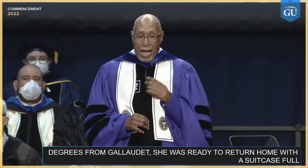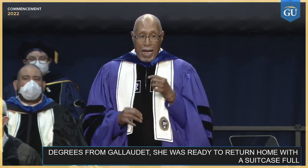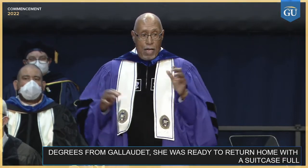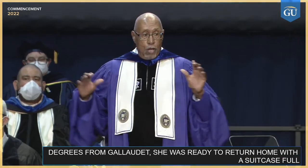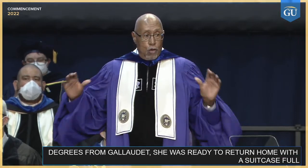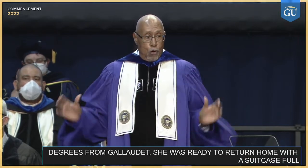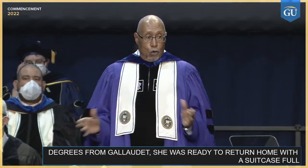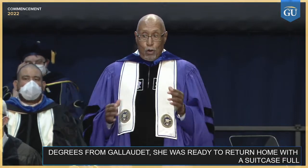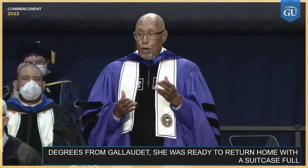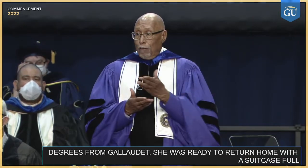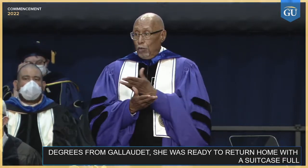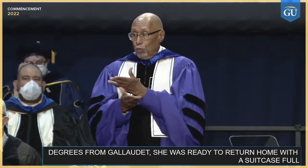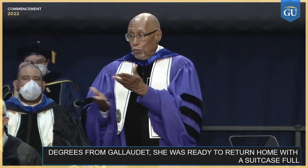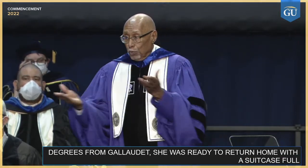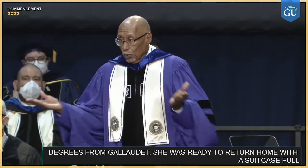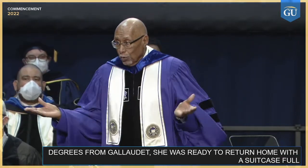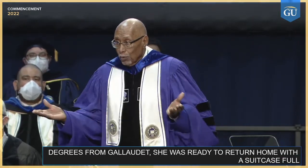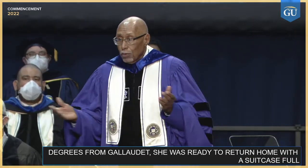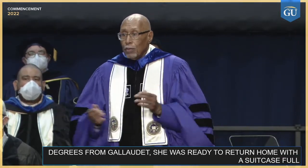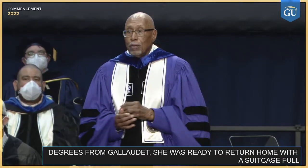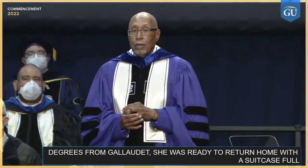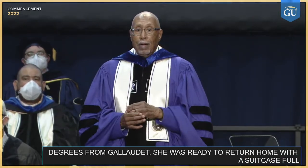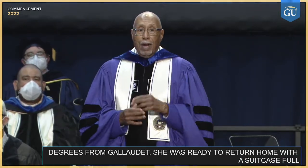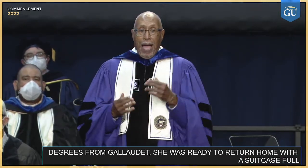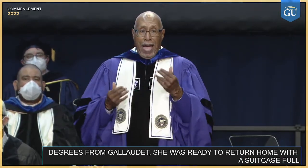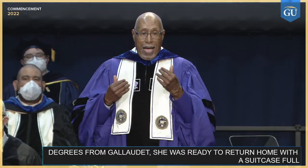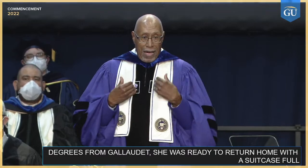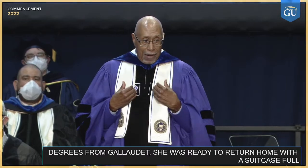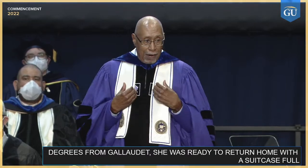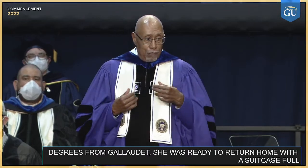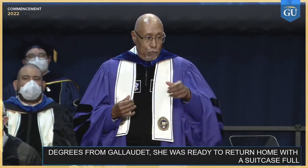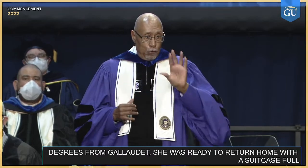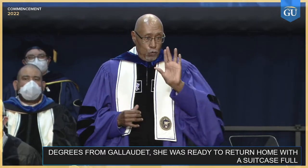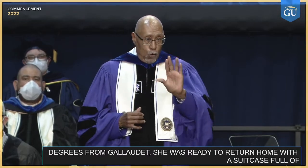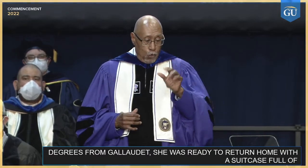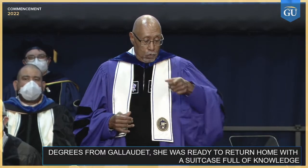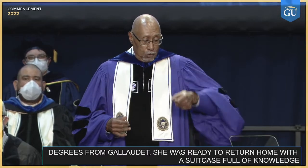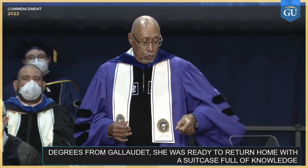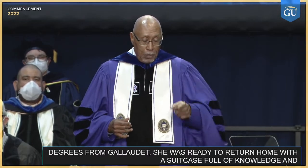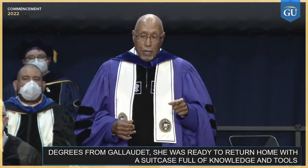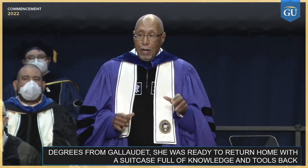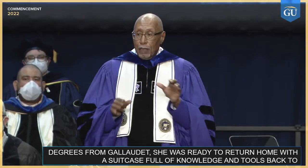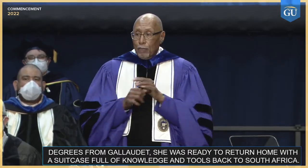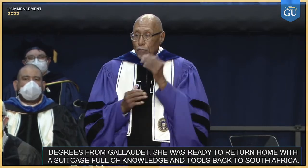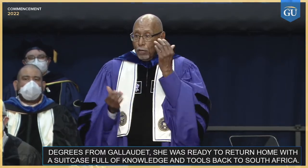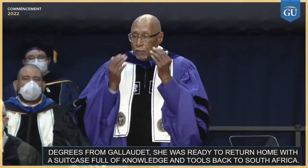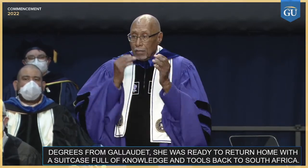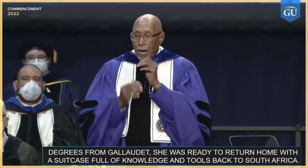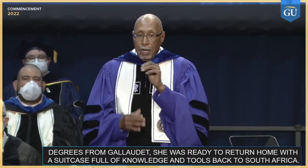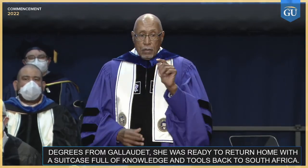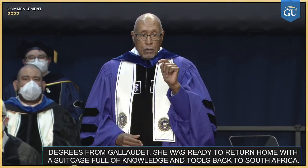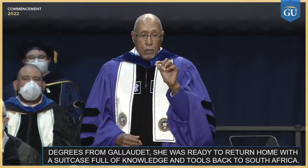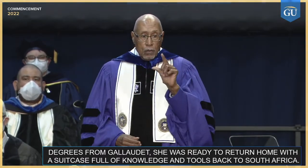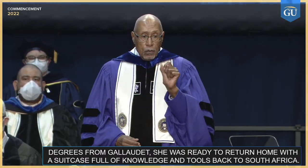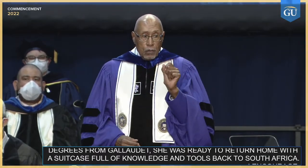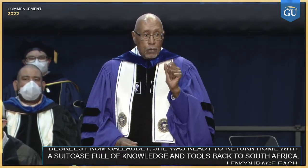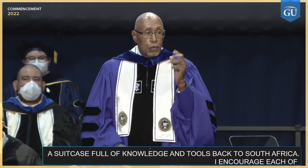to South Africa. And I encourage each of you to use your suitcase full of